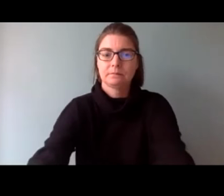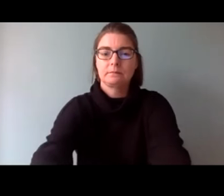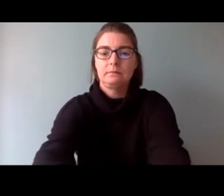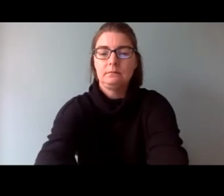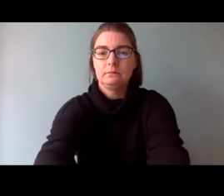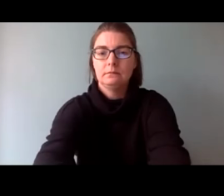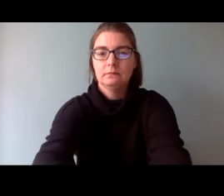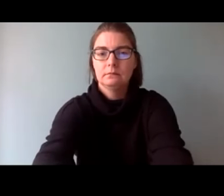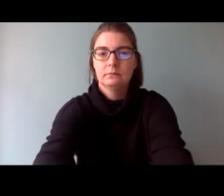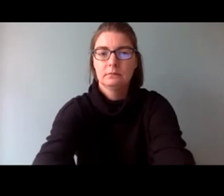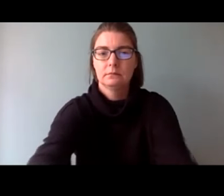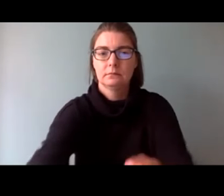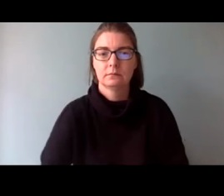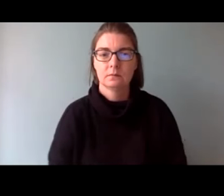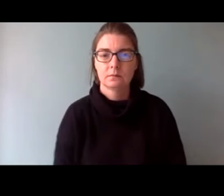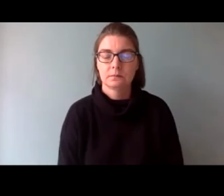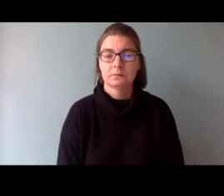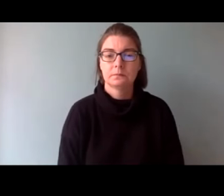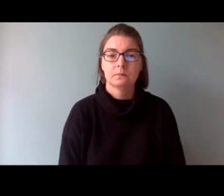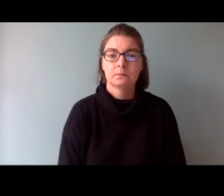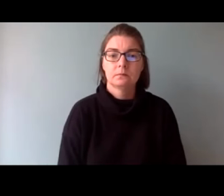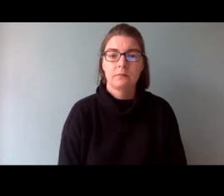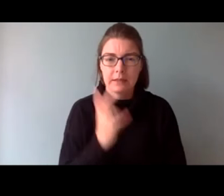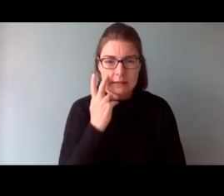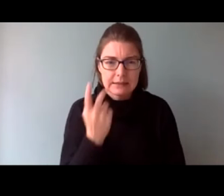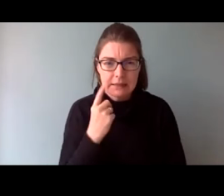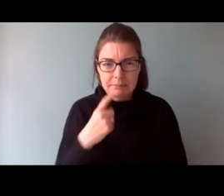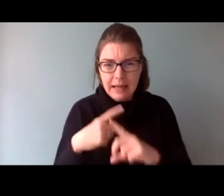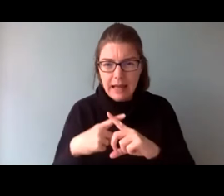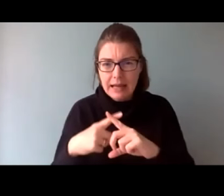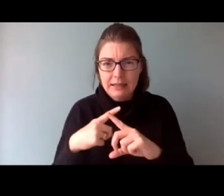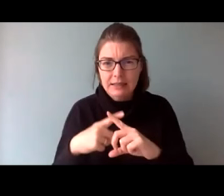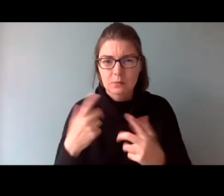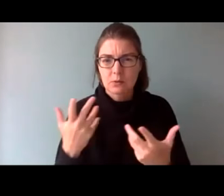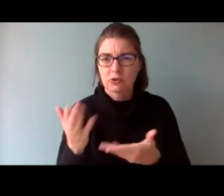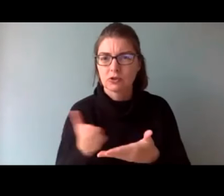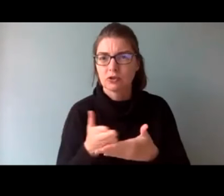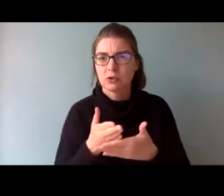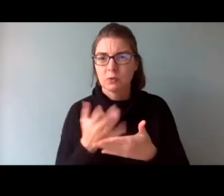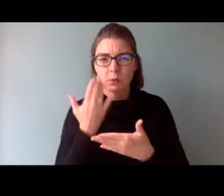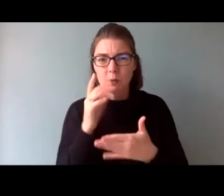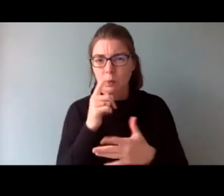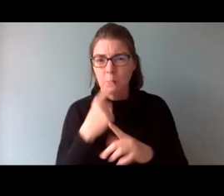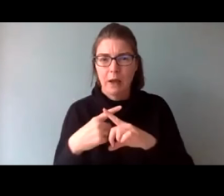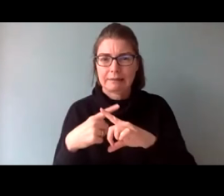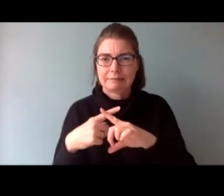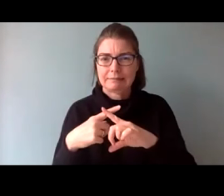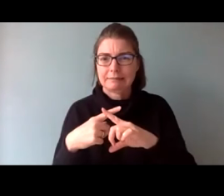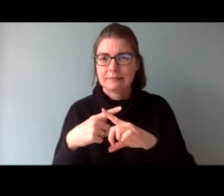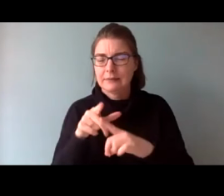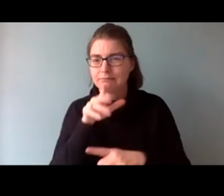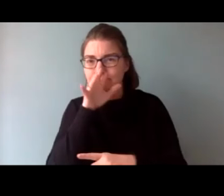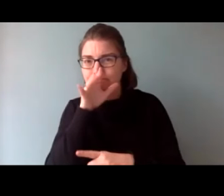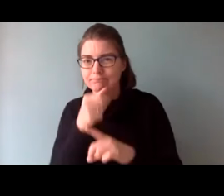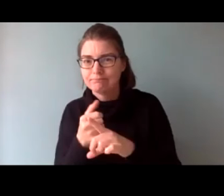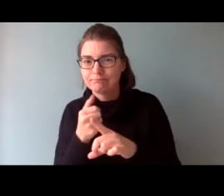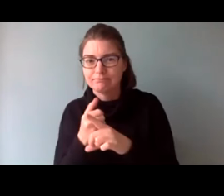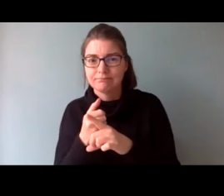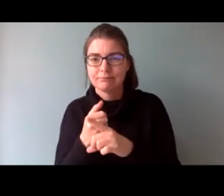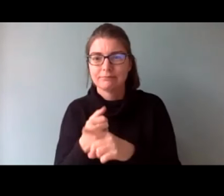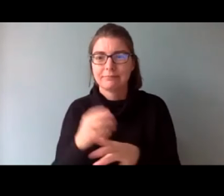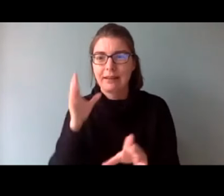see X wants to share. X, you're going to have to unmute yourself.